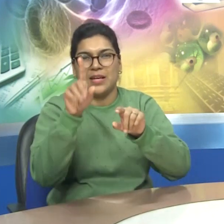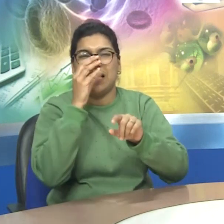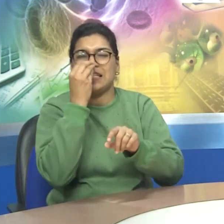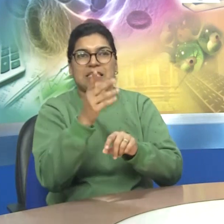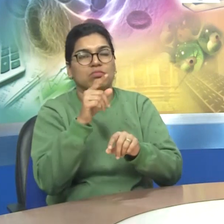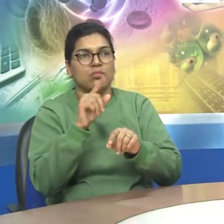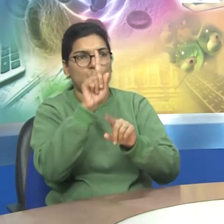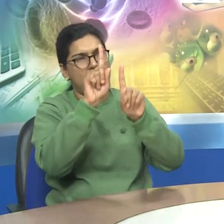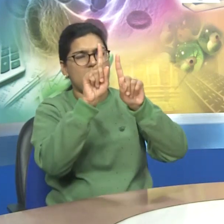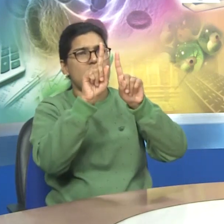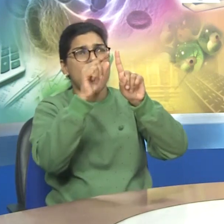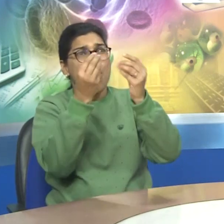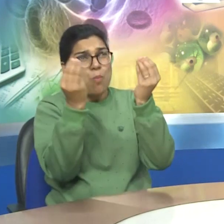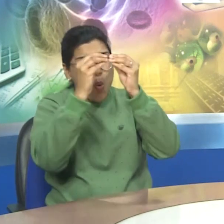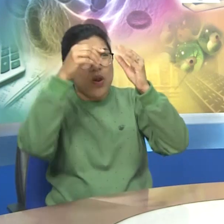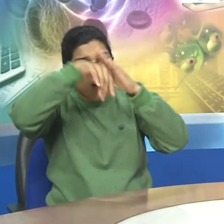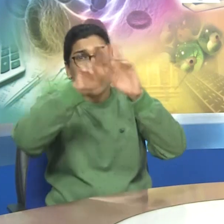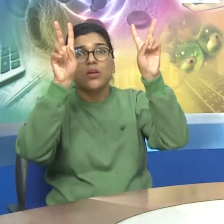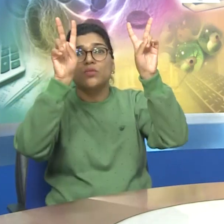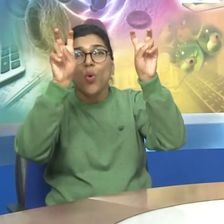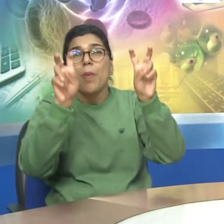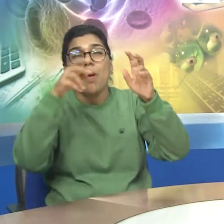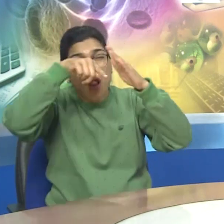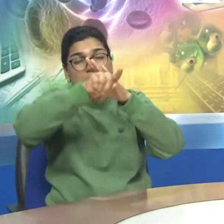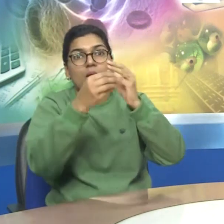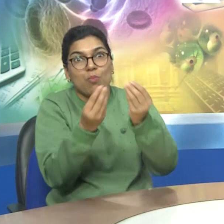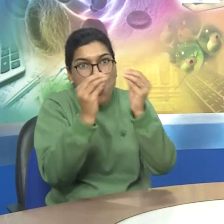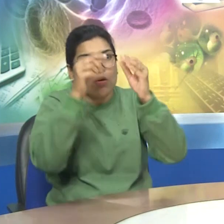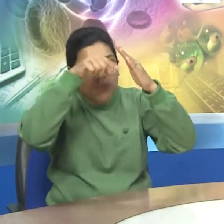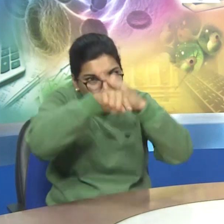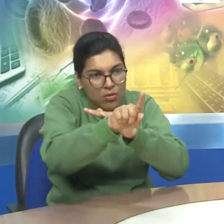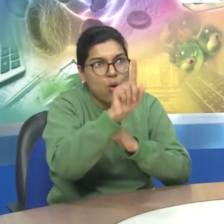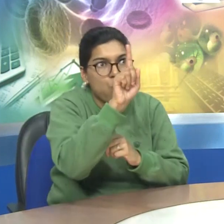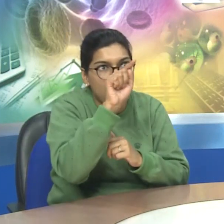develops subjects with parallel constructions.